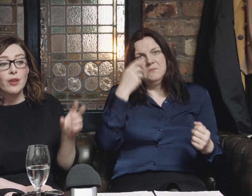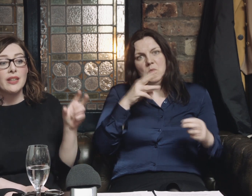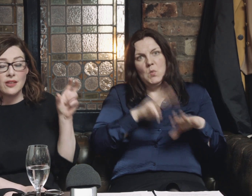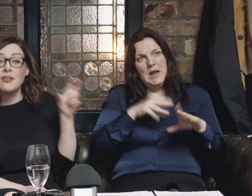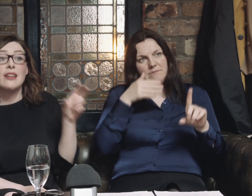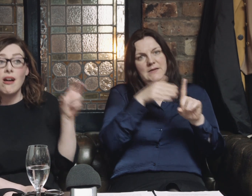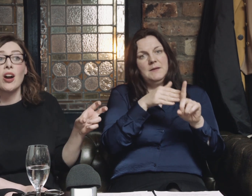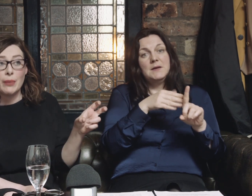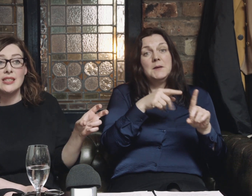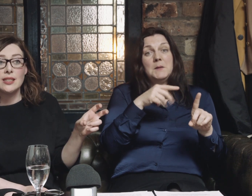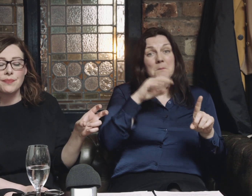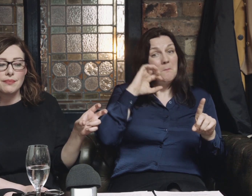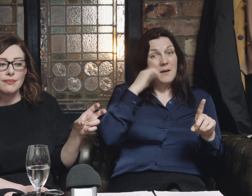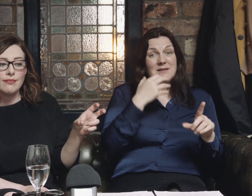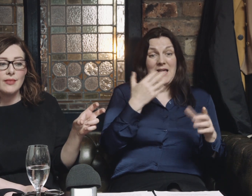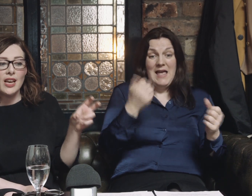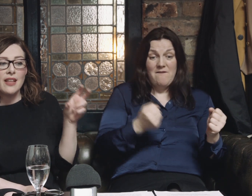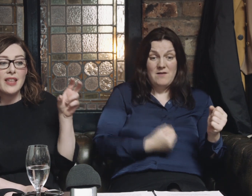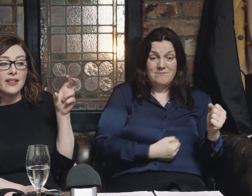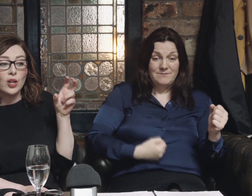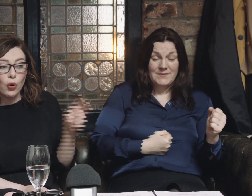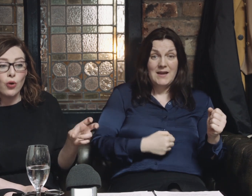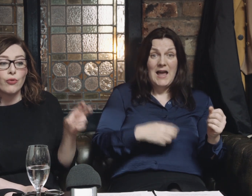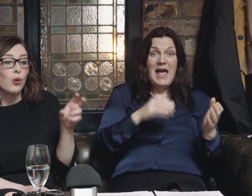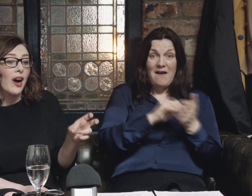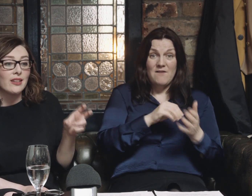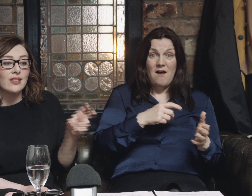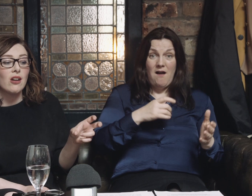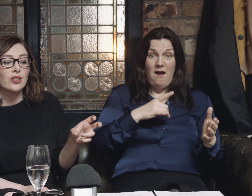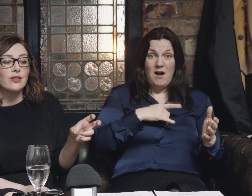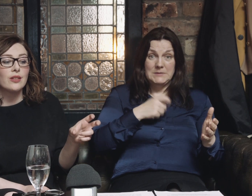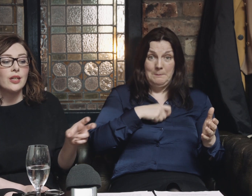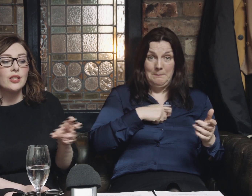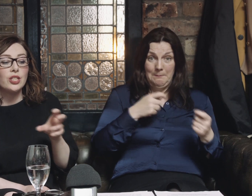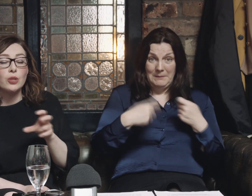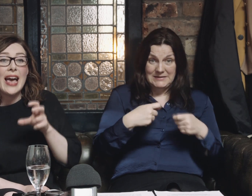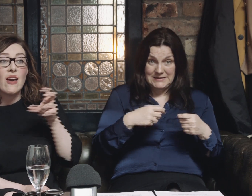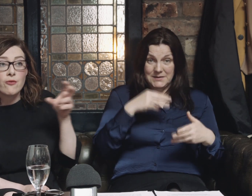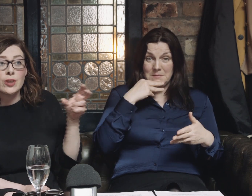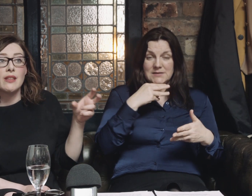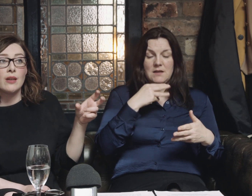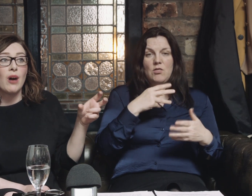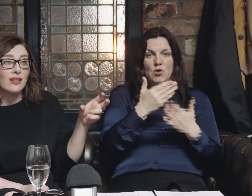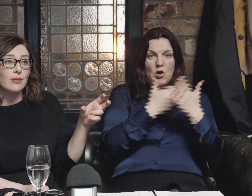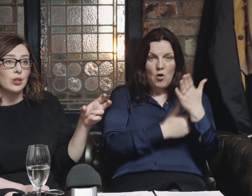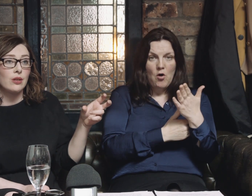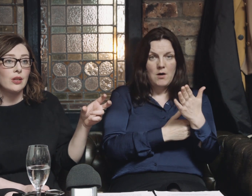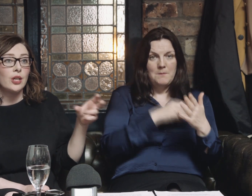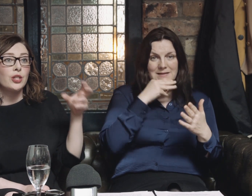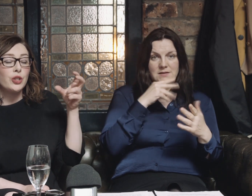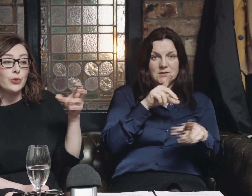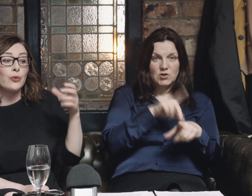that if there is a fetal heartbeat, then the law requires doctors to do everything